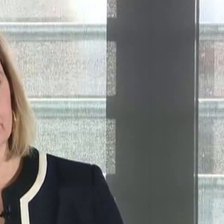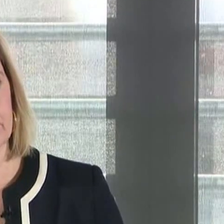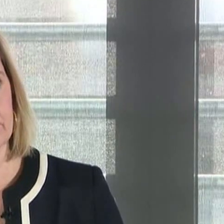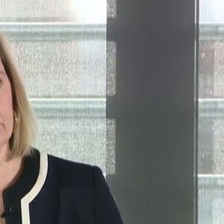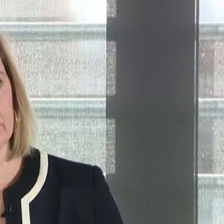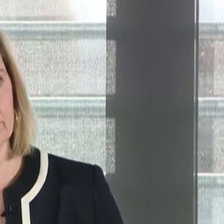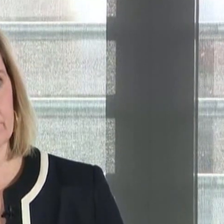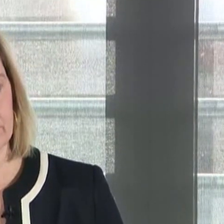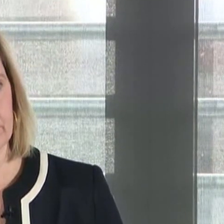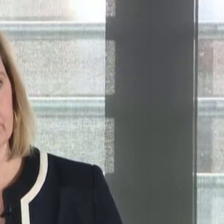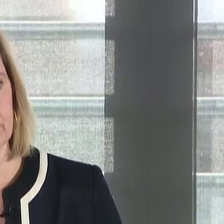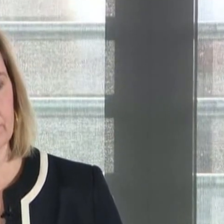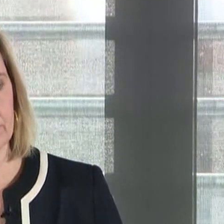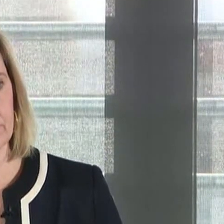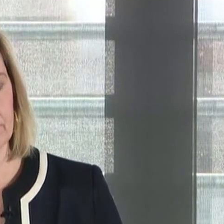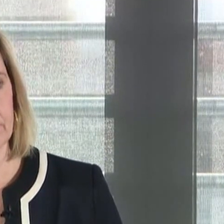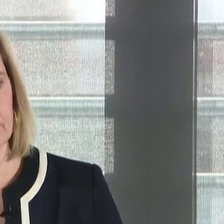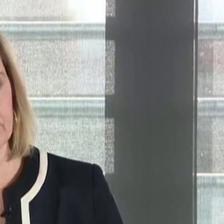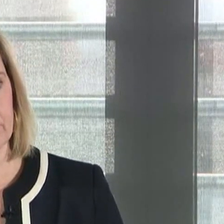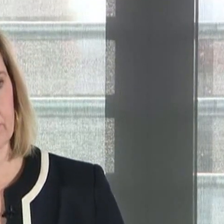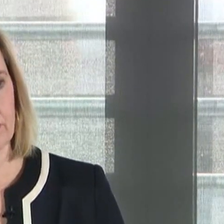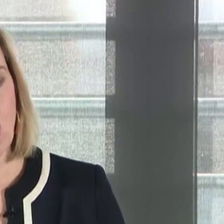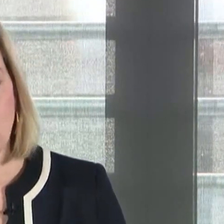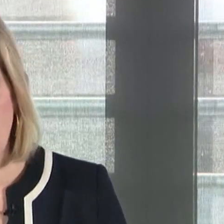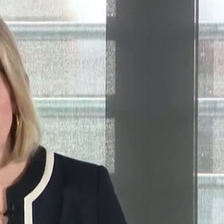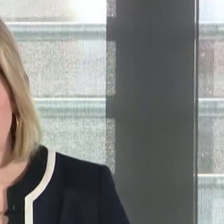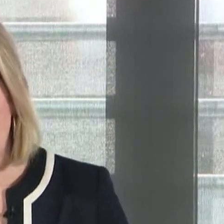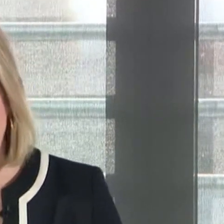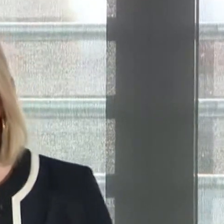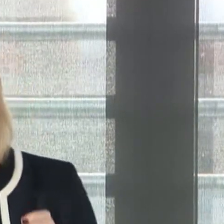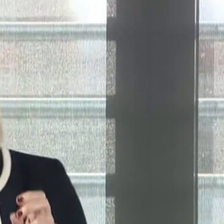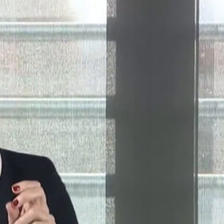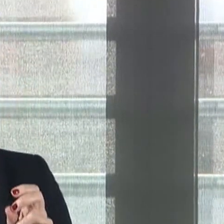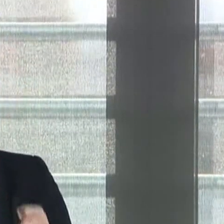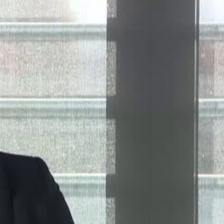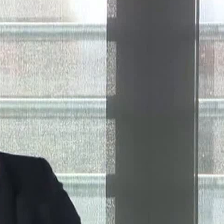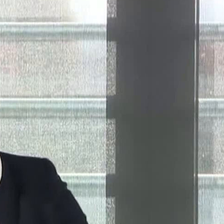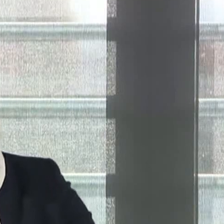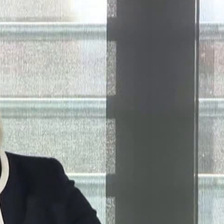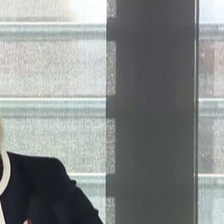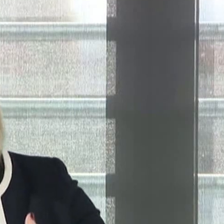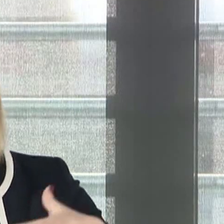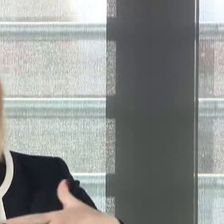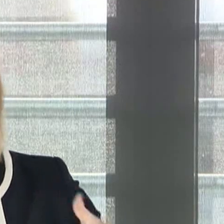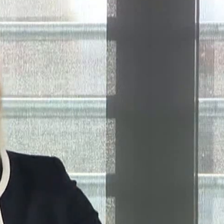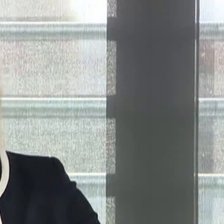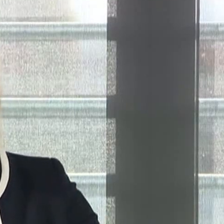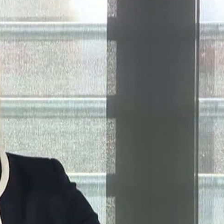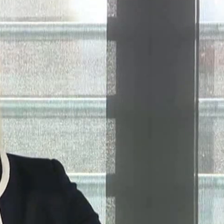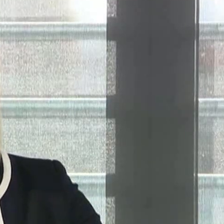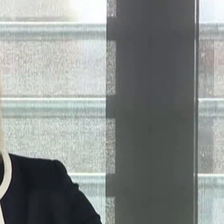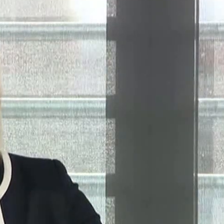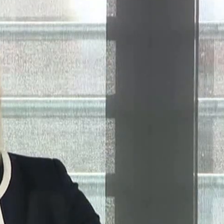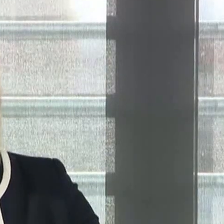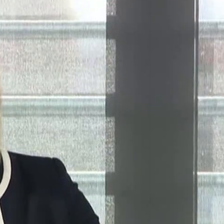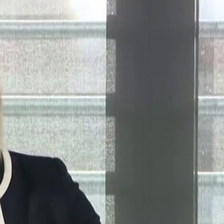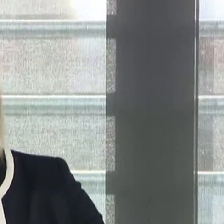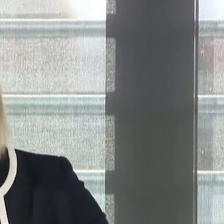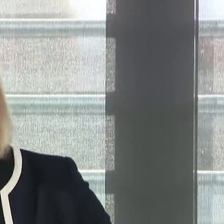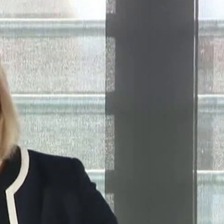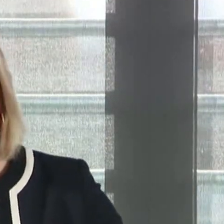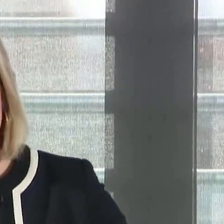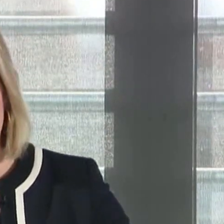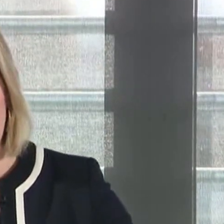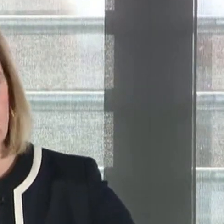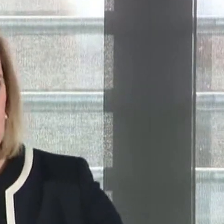part of the no conditionality test you talked about earlier. Well, I'm glad you acknowledge the fact that we have proposed, we are